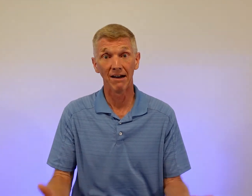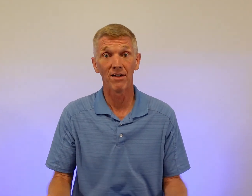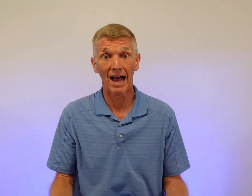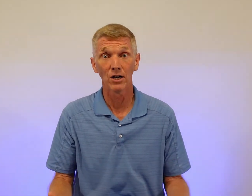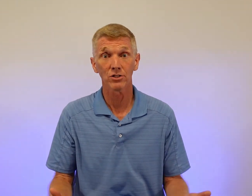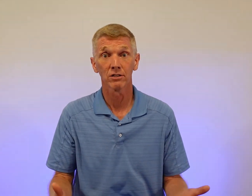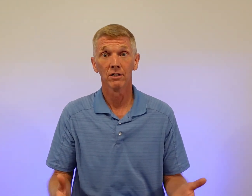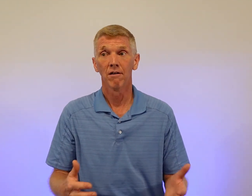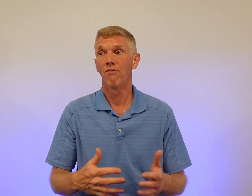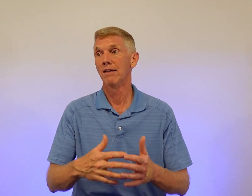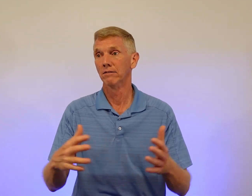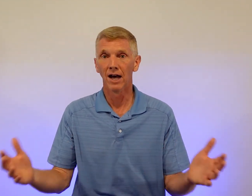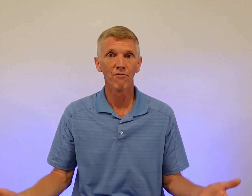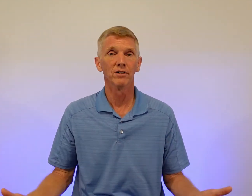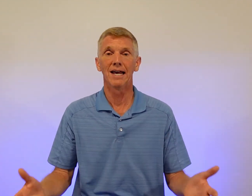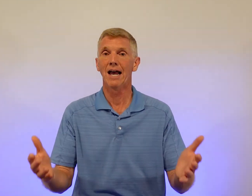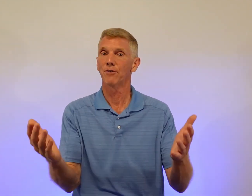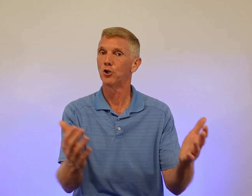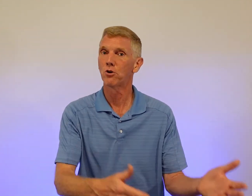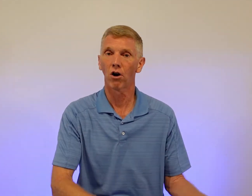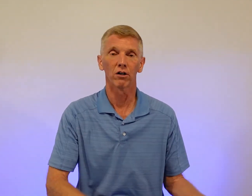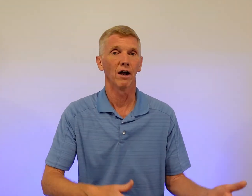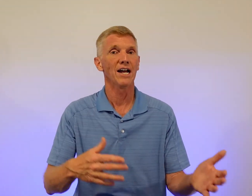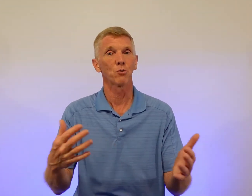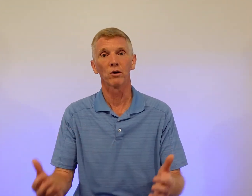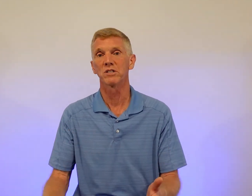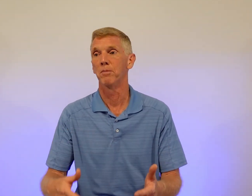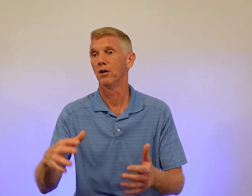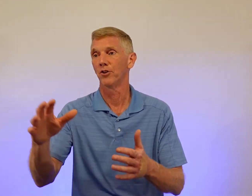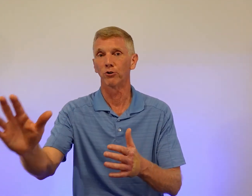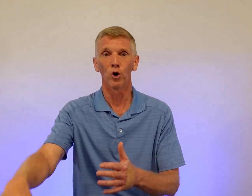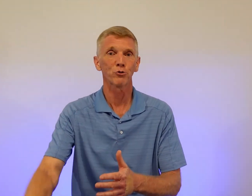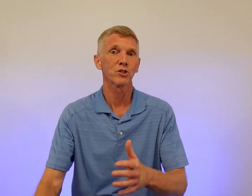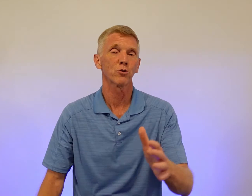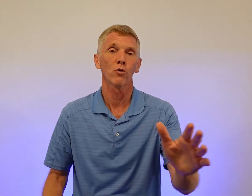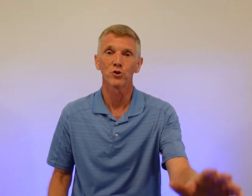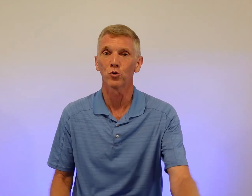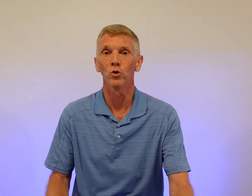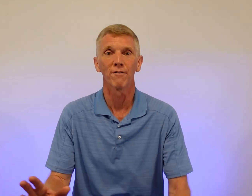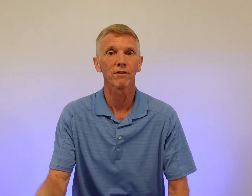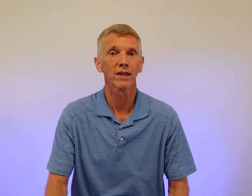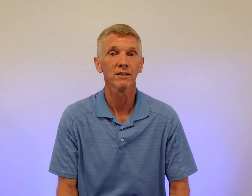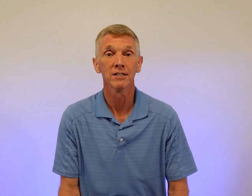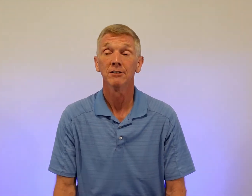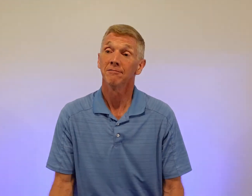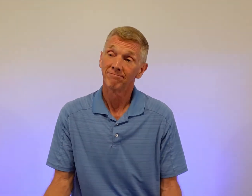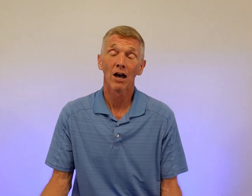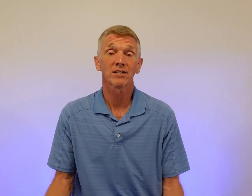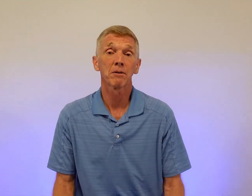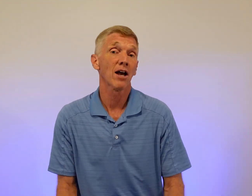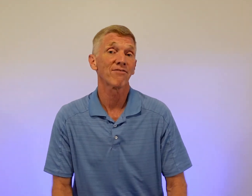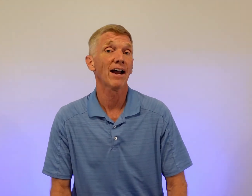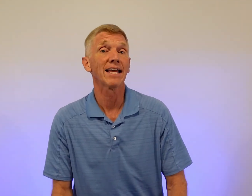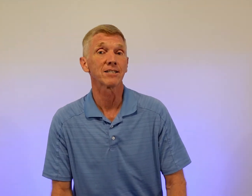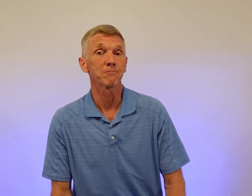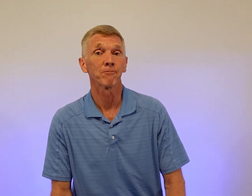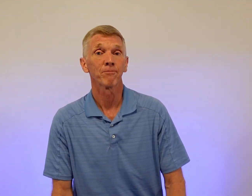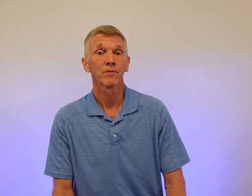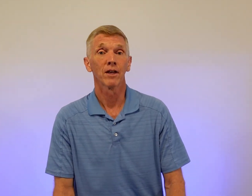the house, they love the layout, the 2-car garage, when it was built, the grocery store, the school, everything, now it's time to talk financing. Okay, we